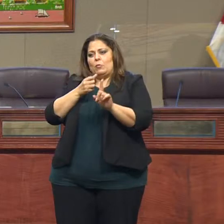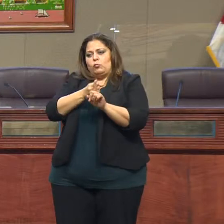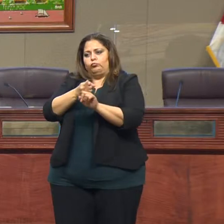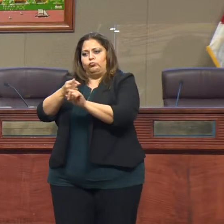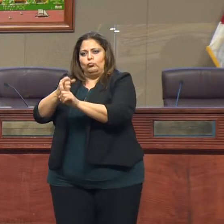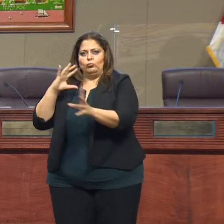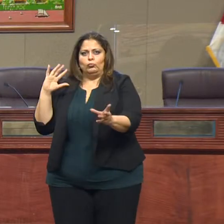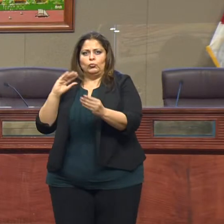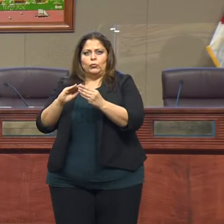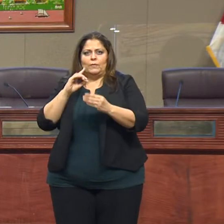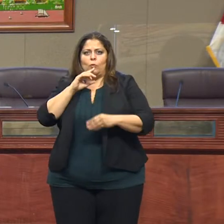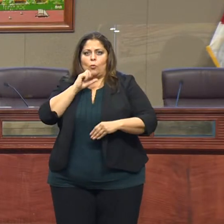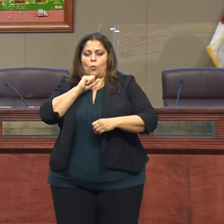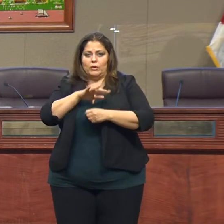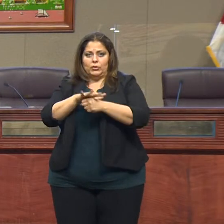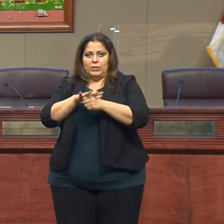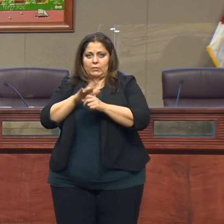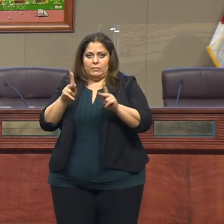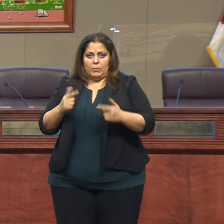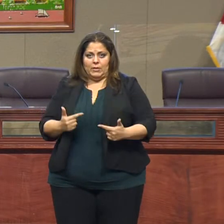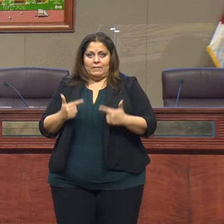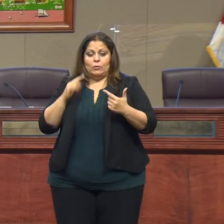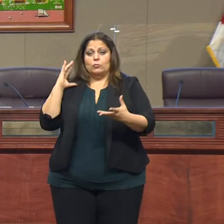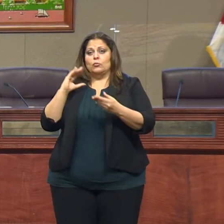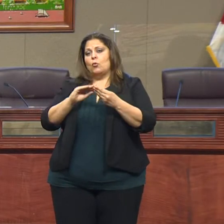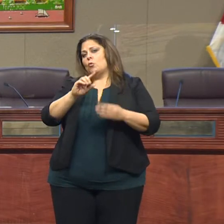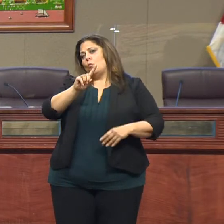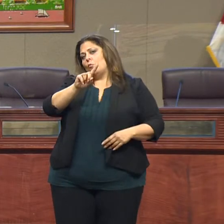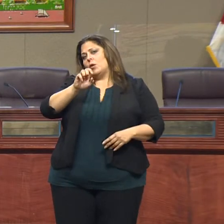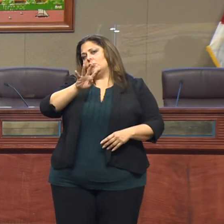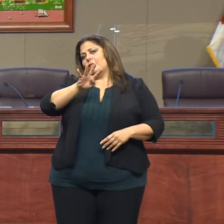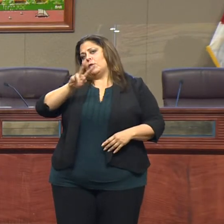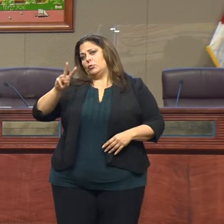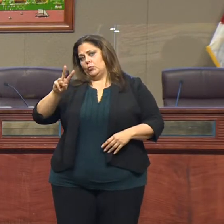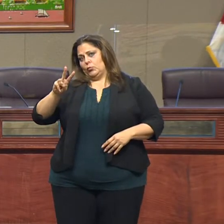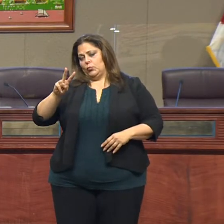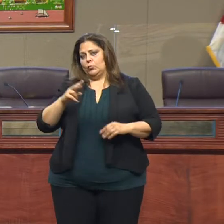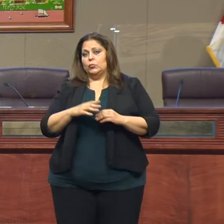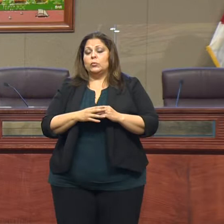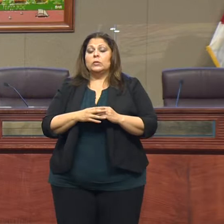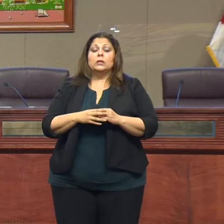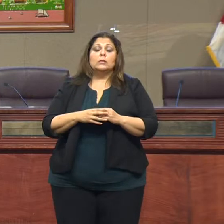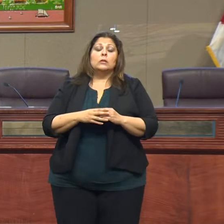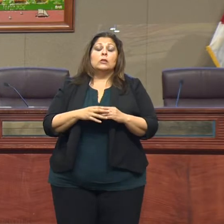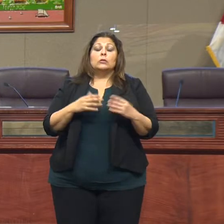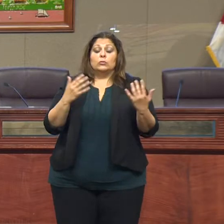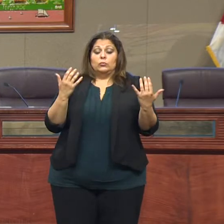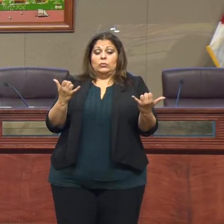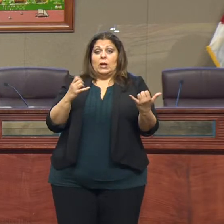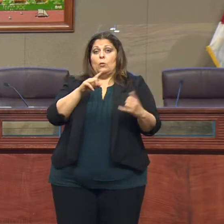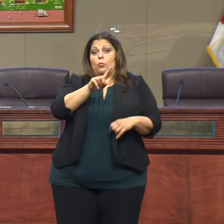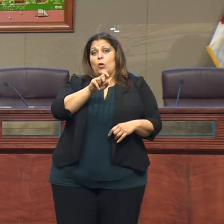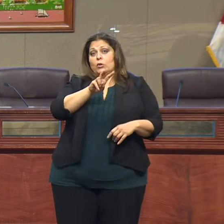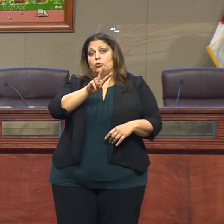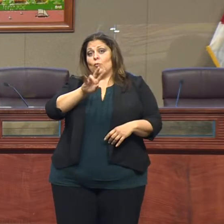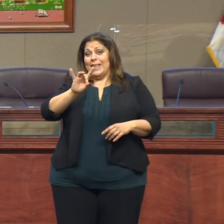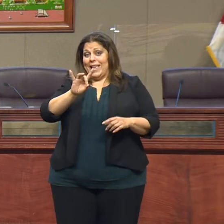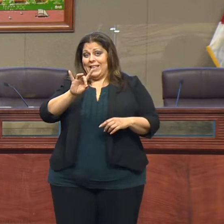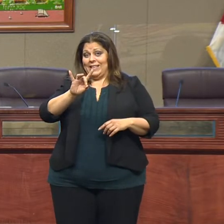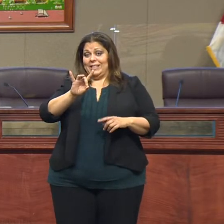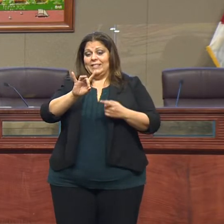County residents for a total of 142. As of today, there were 128 of